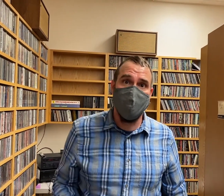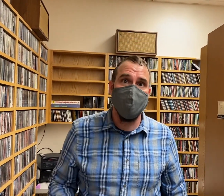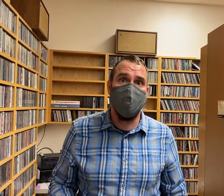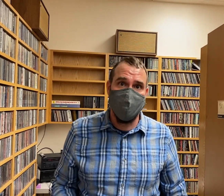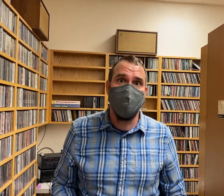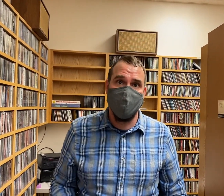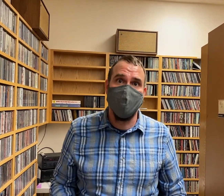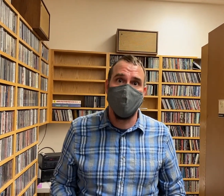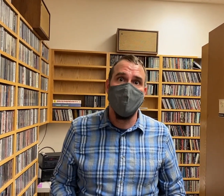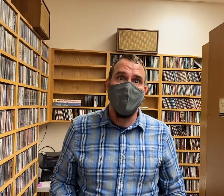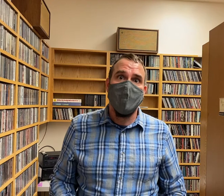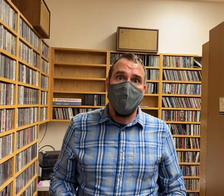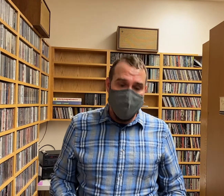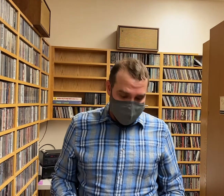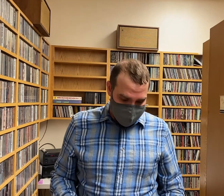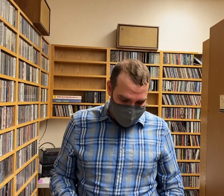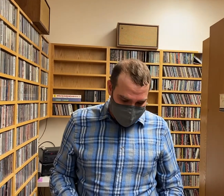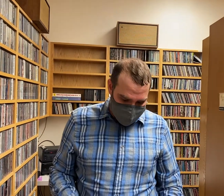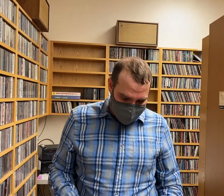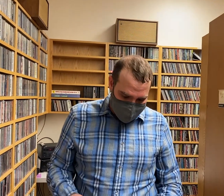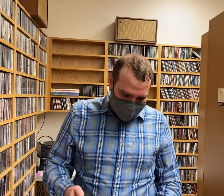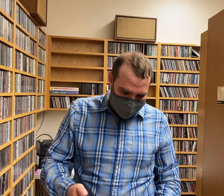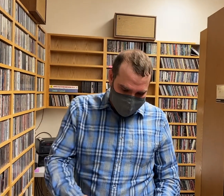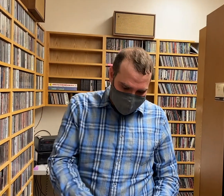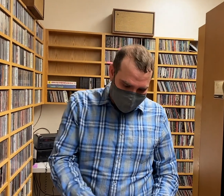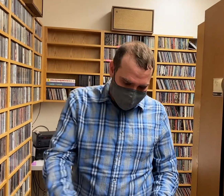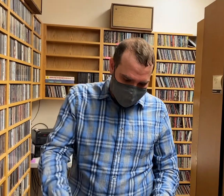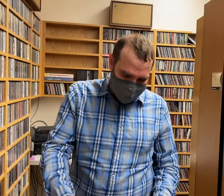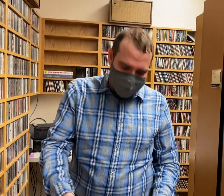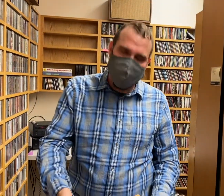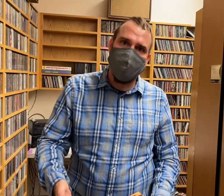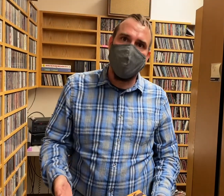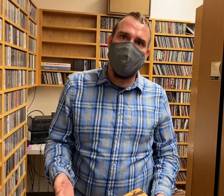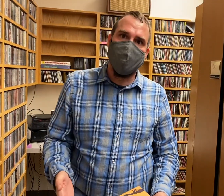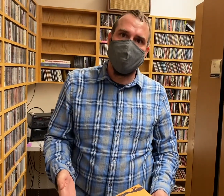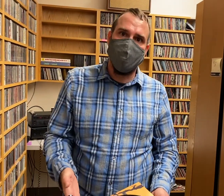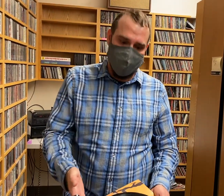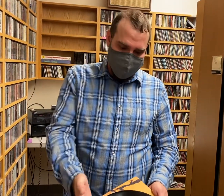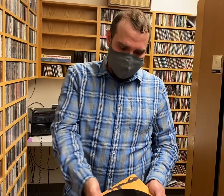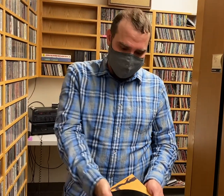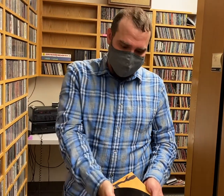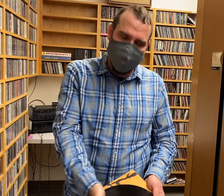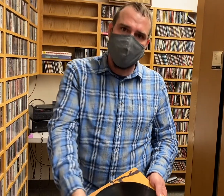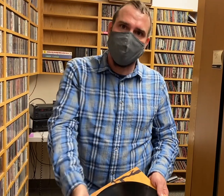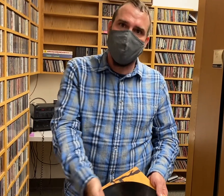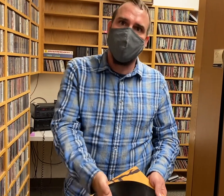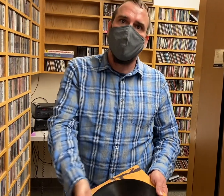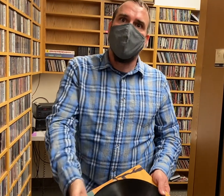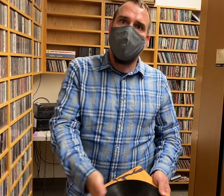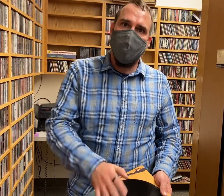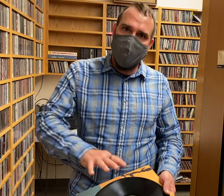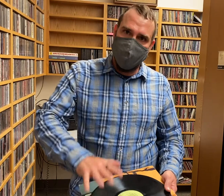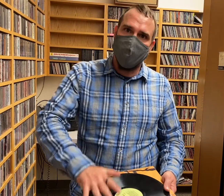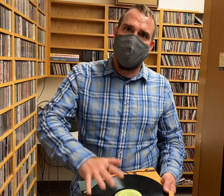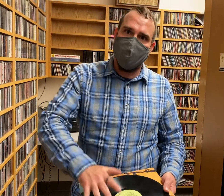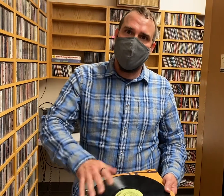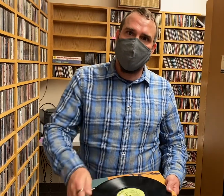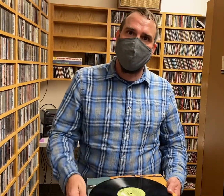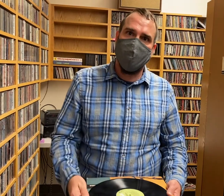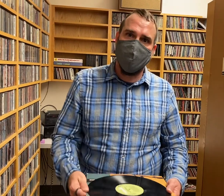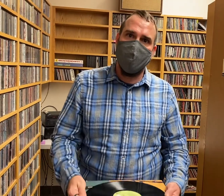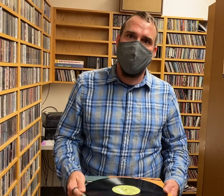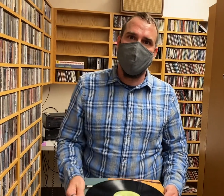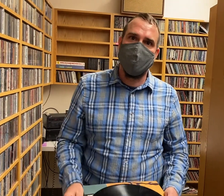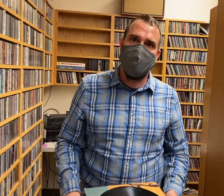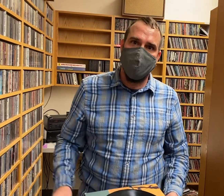the computer interpreting, the music. Again, with a piece of vinyl, this is a physical waveform